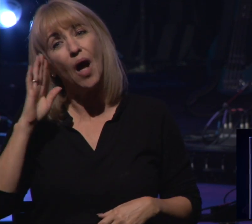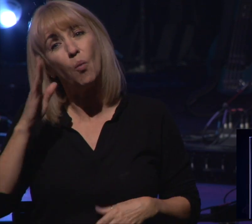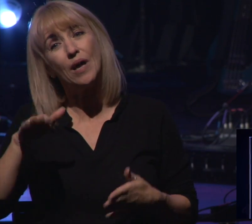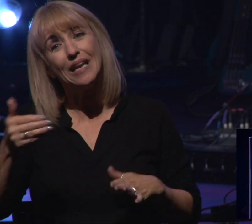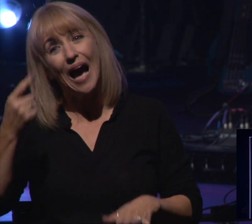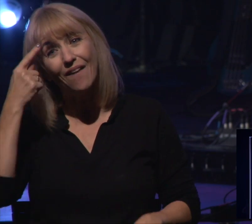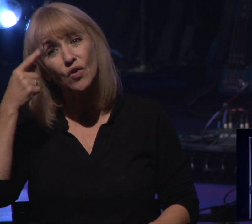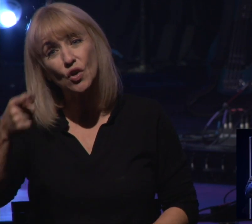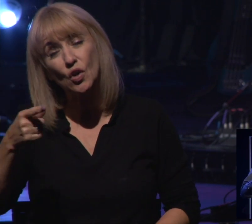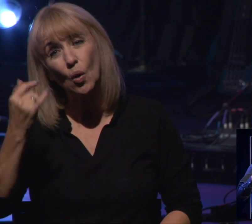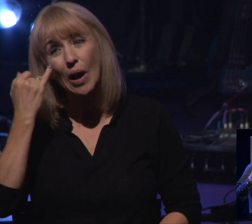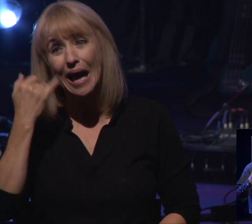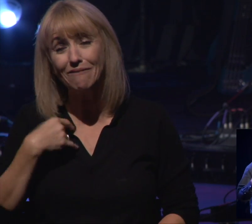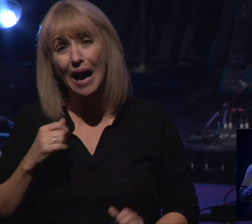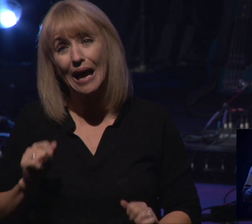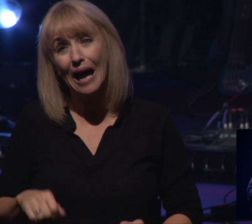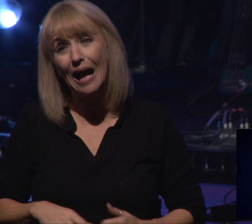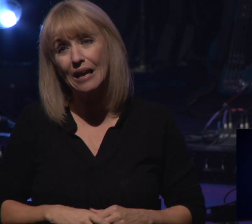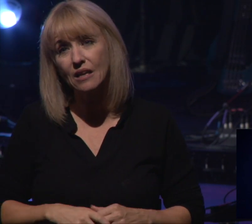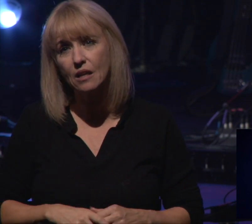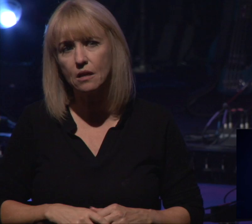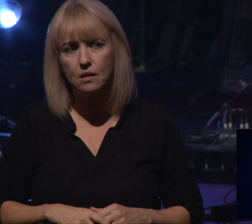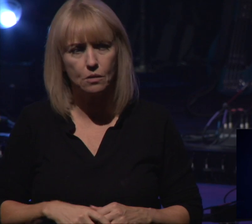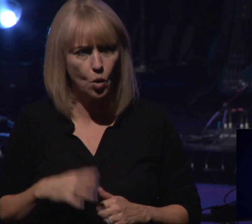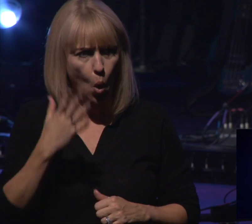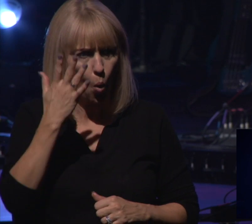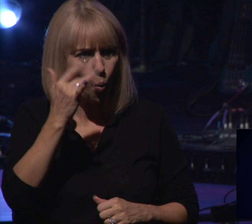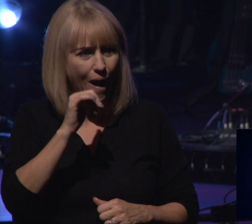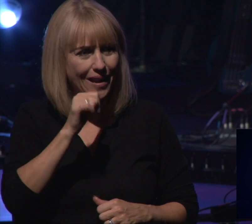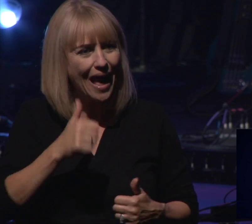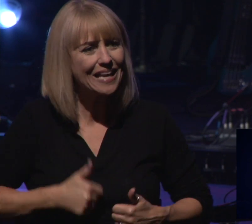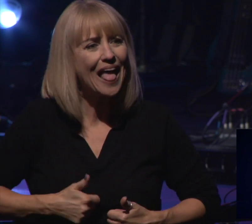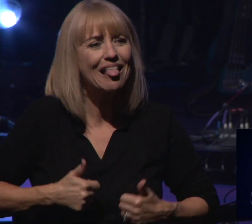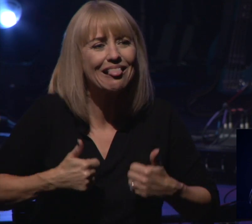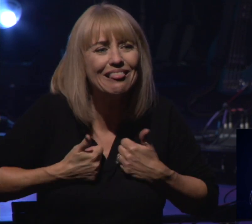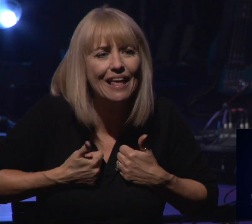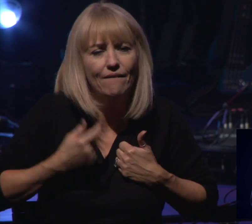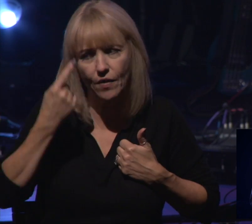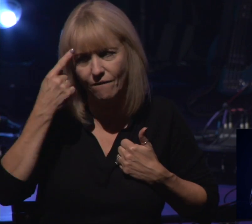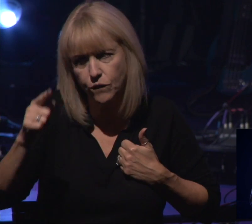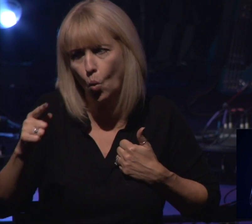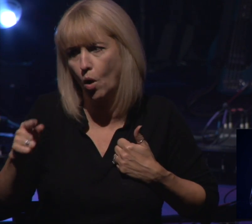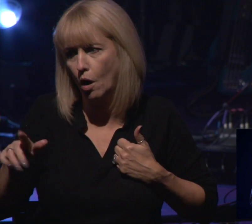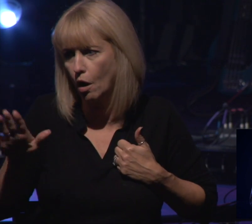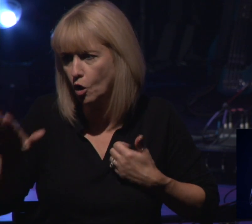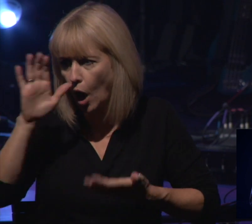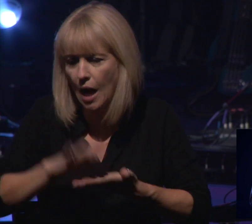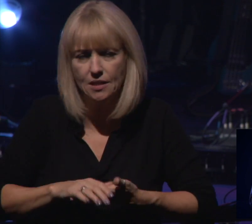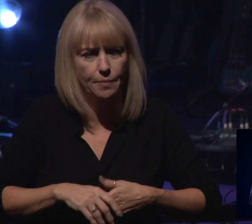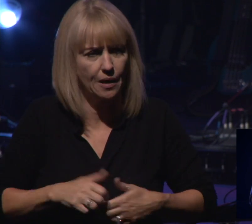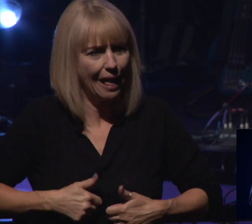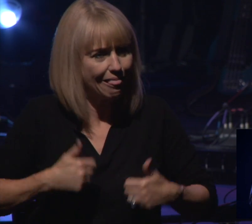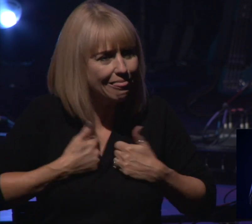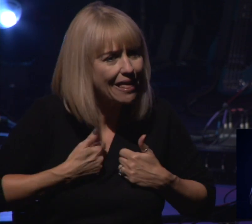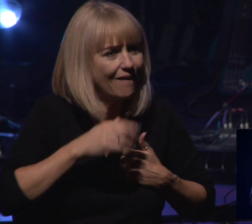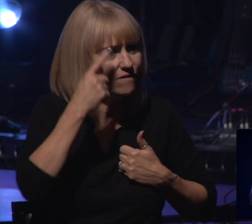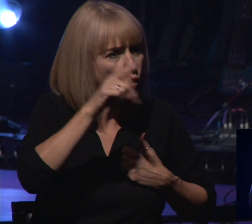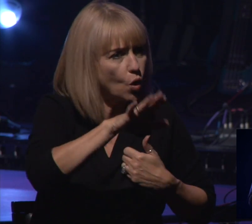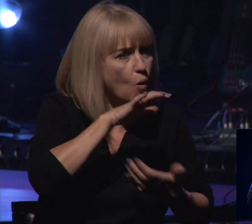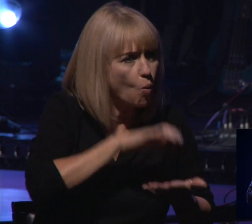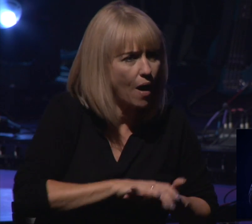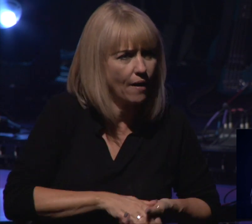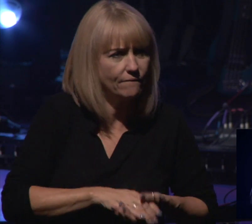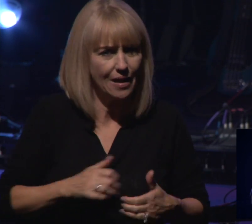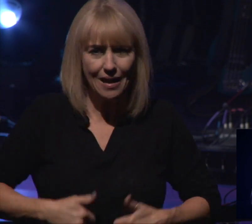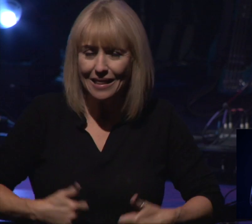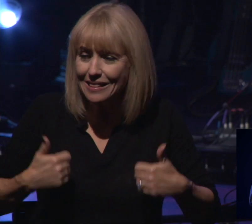say, boy, I would die for you if I could. How about, along with it, would say, I would live for you. I mean, I'll spend my